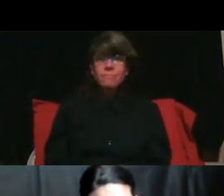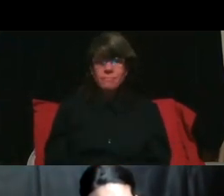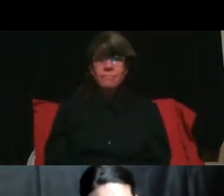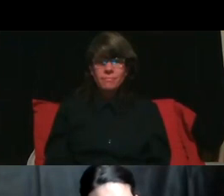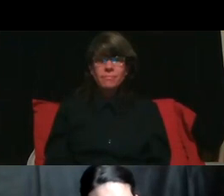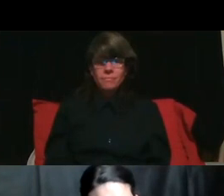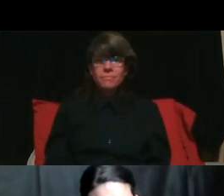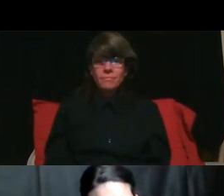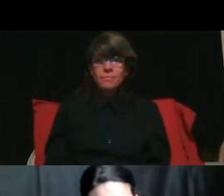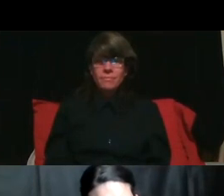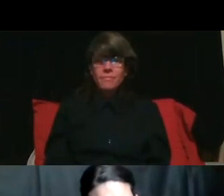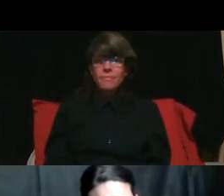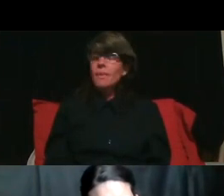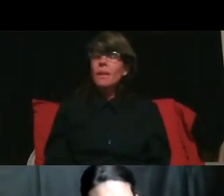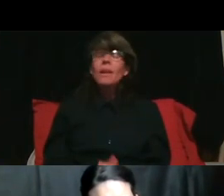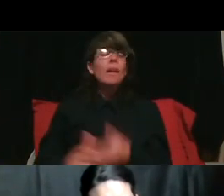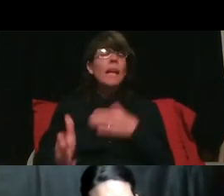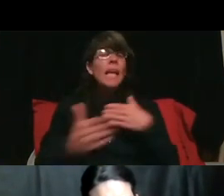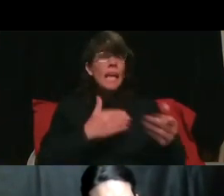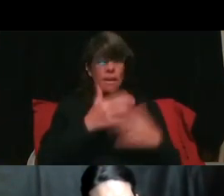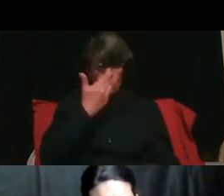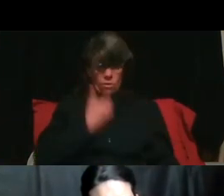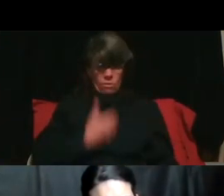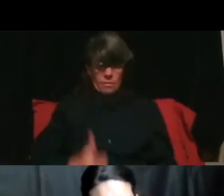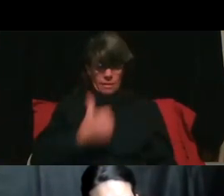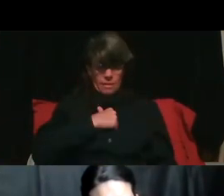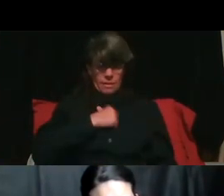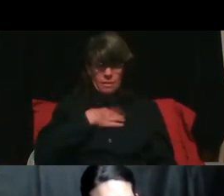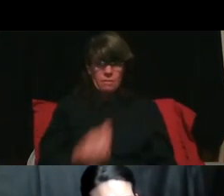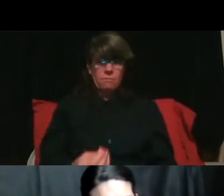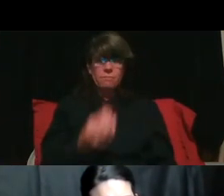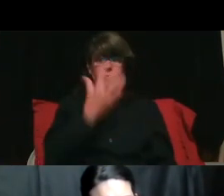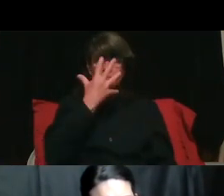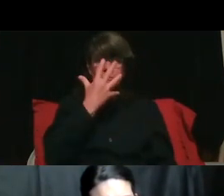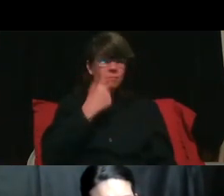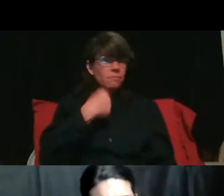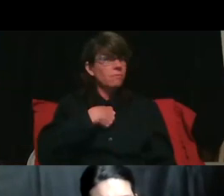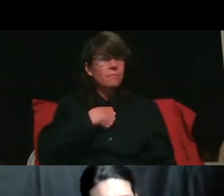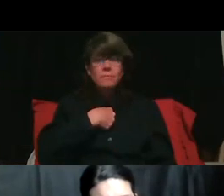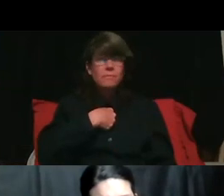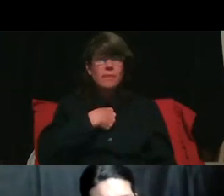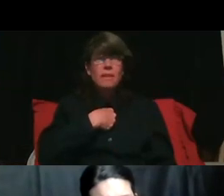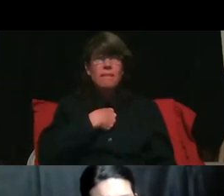and even though I am a white man, I'm not going to beat myself up.